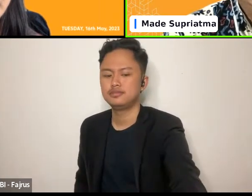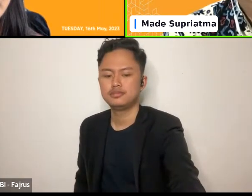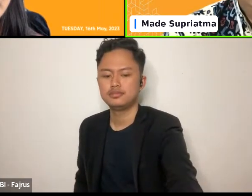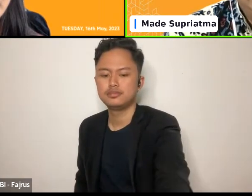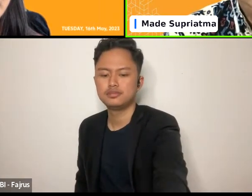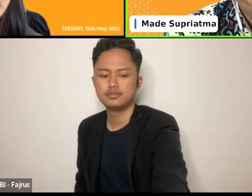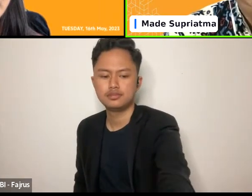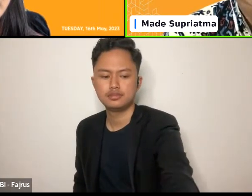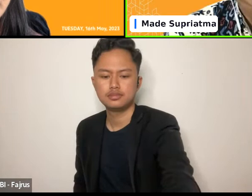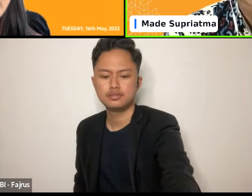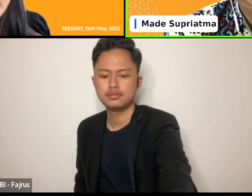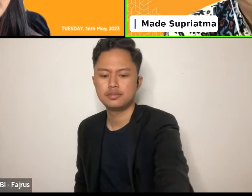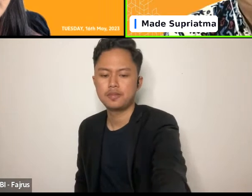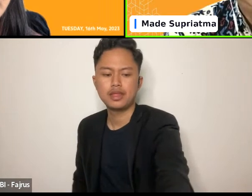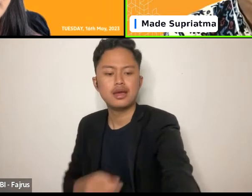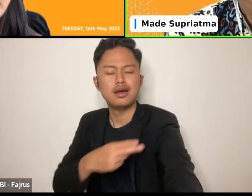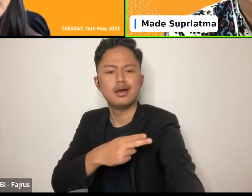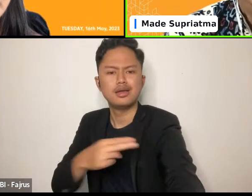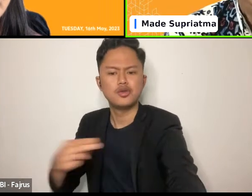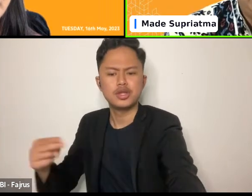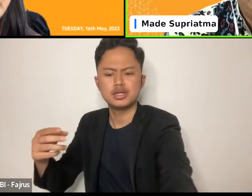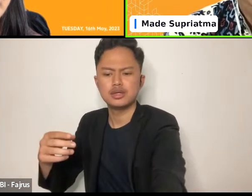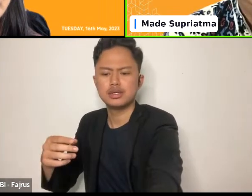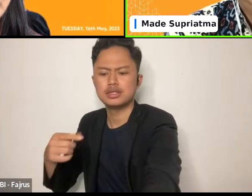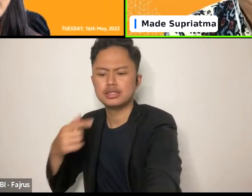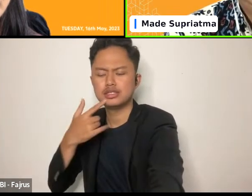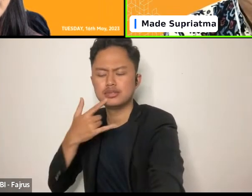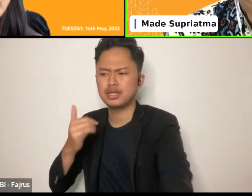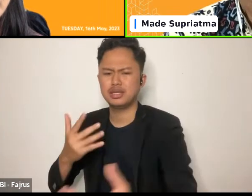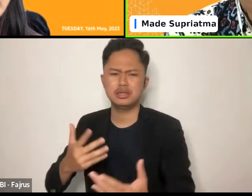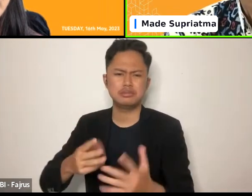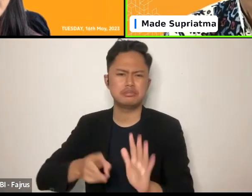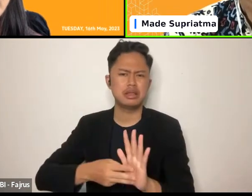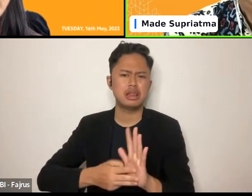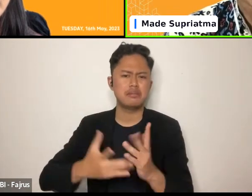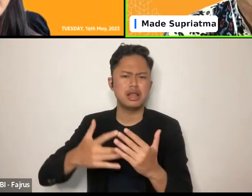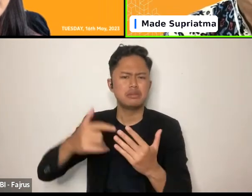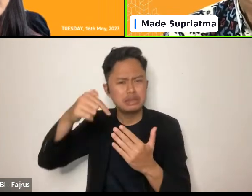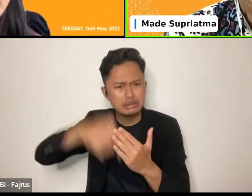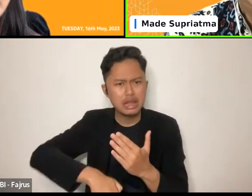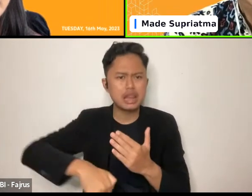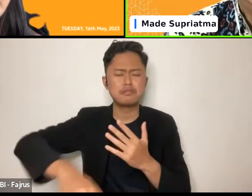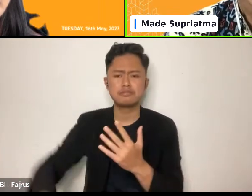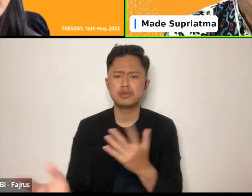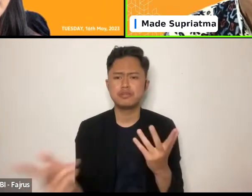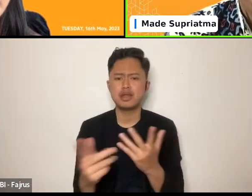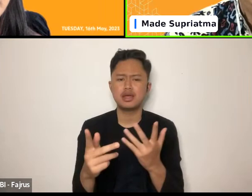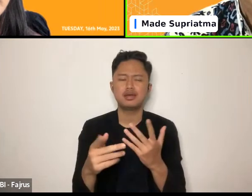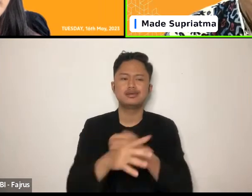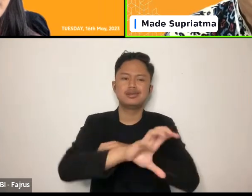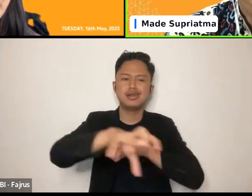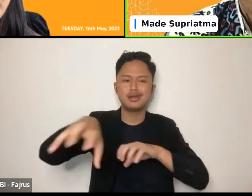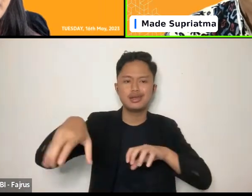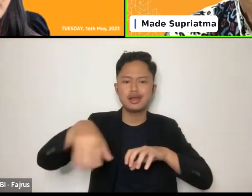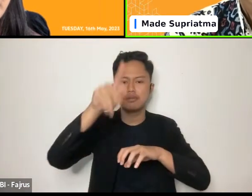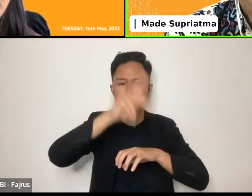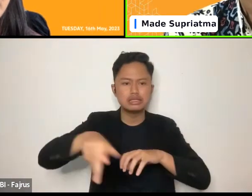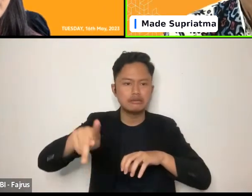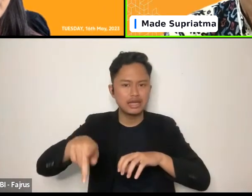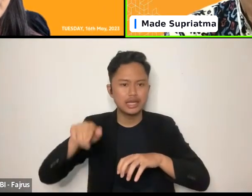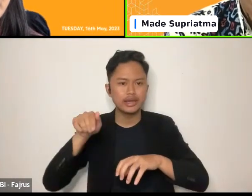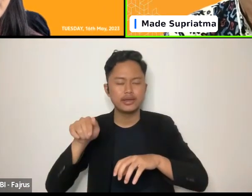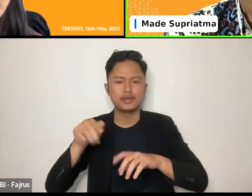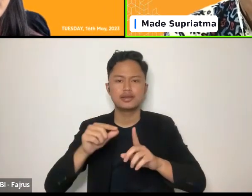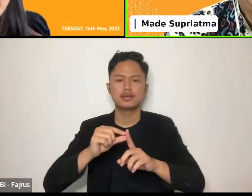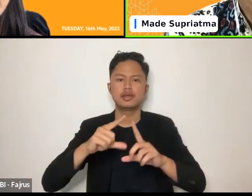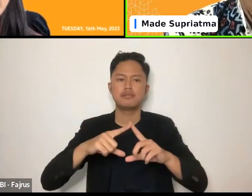what is that? Indonesia, I think, gaining more ground in the Pacific regions by I